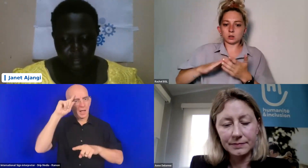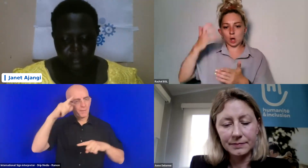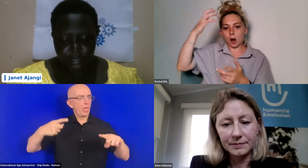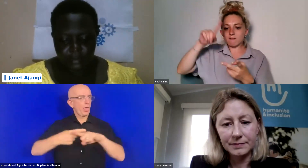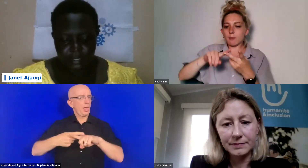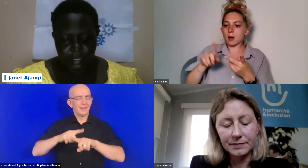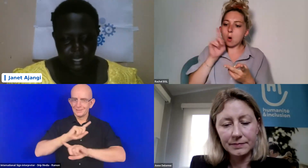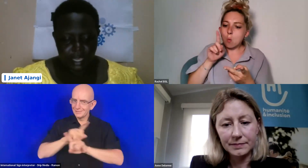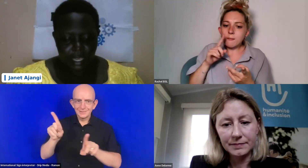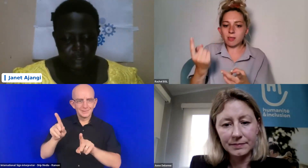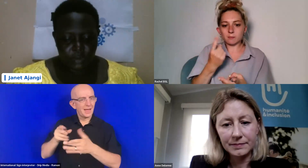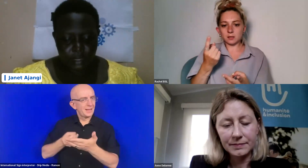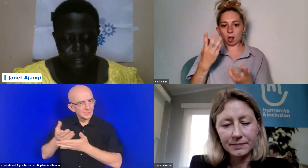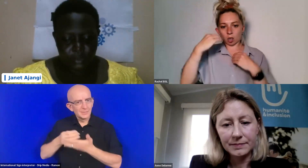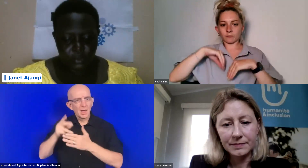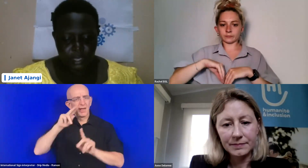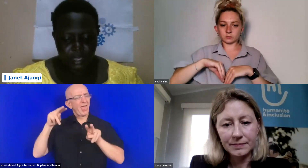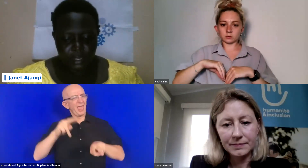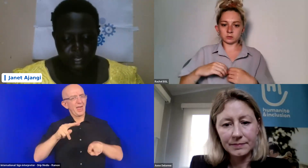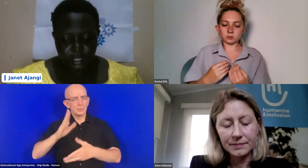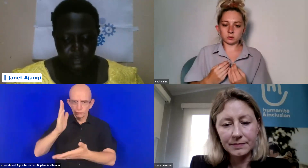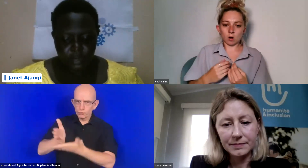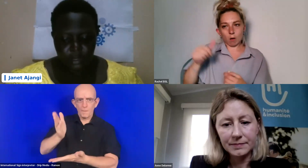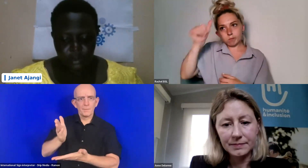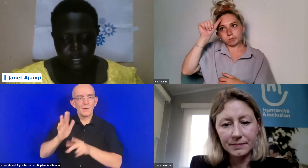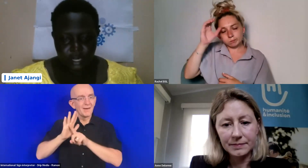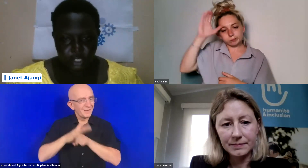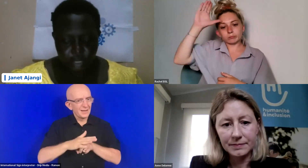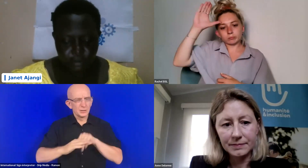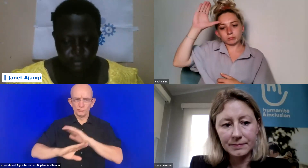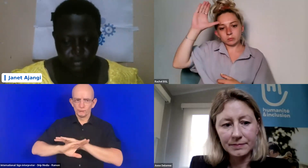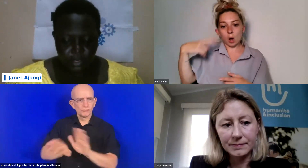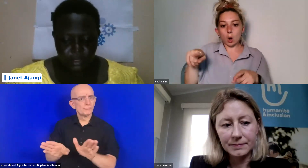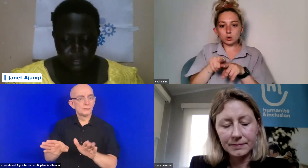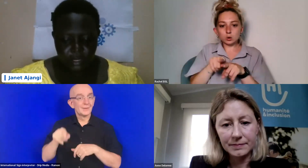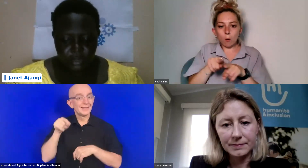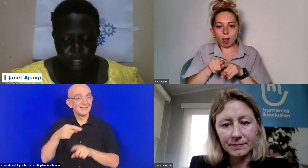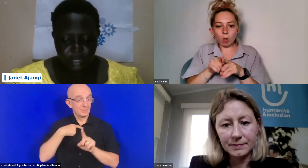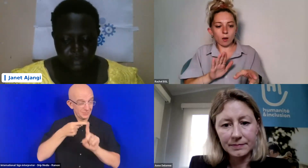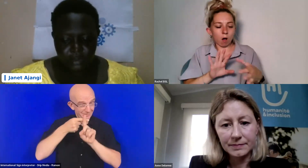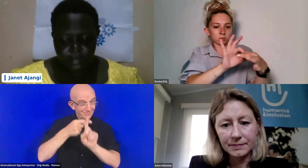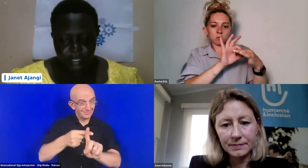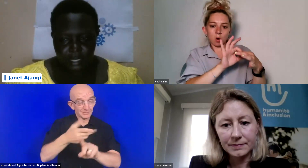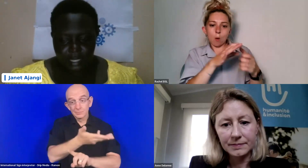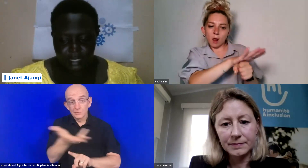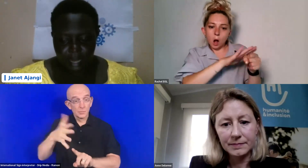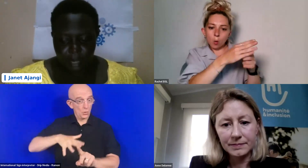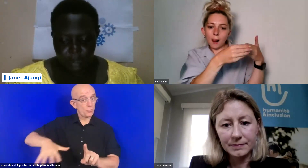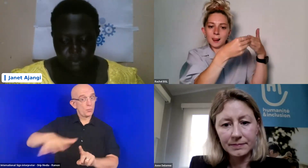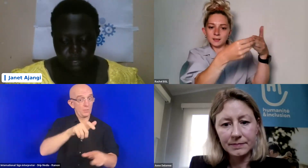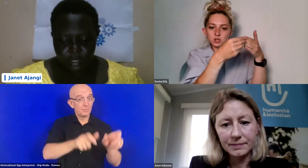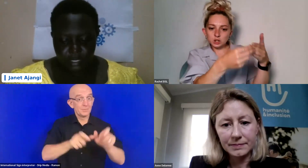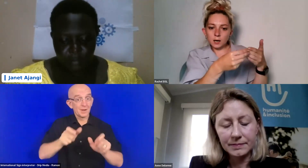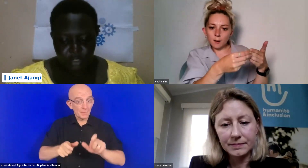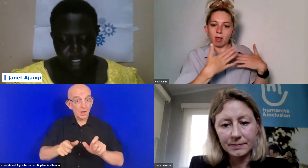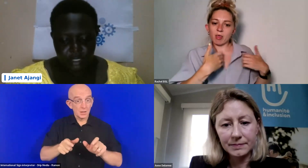women themselves. As well, we are engaging with local leadership. The district health office has come